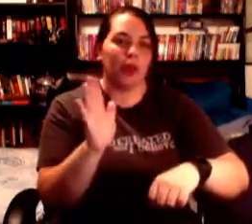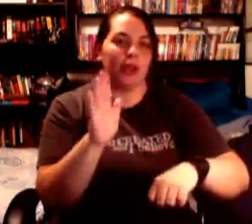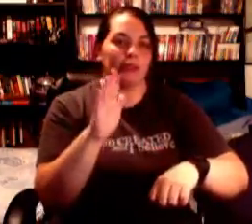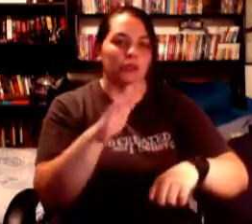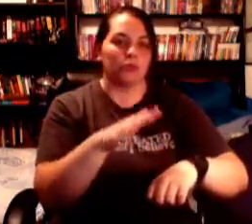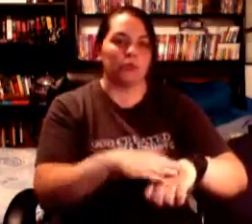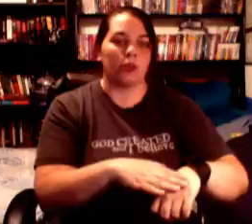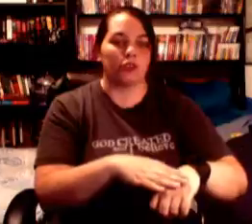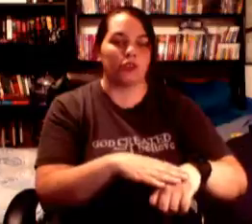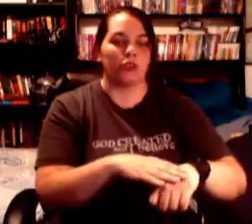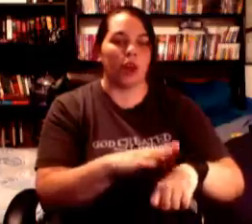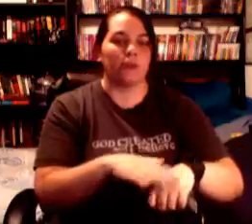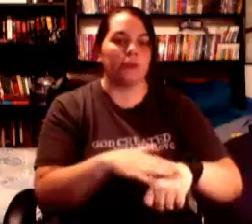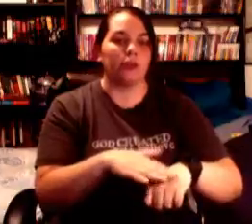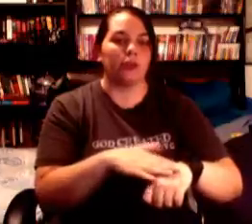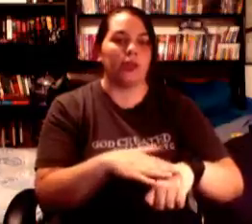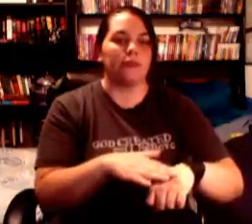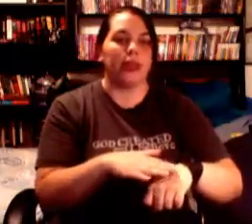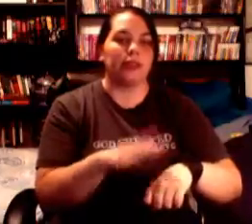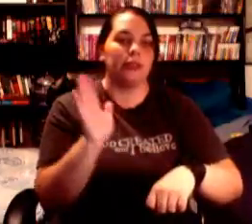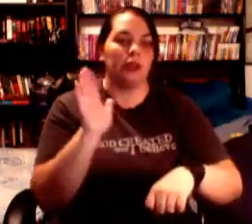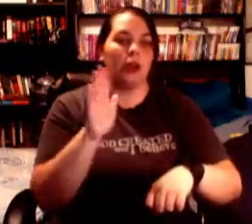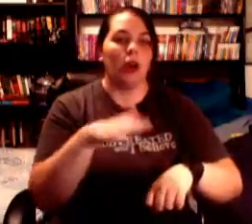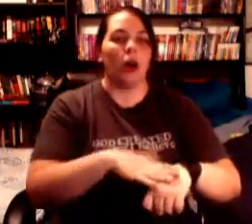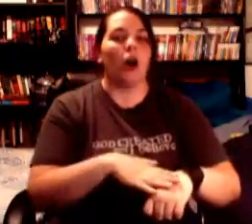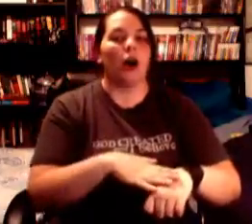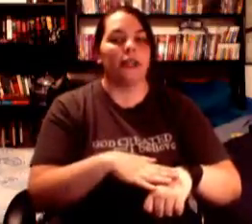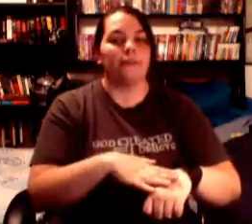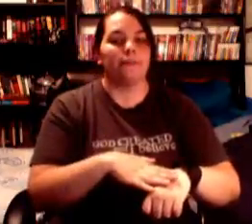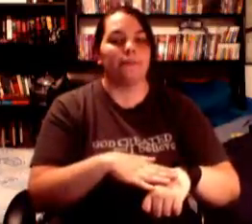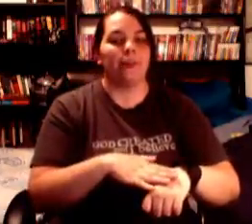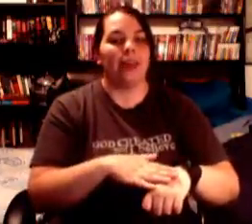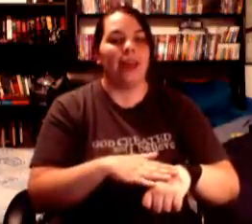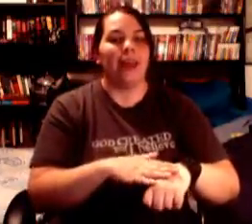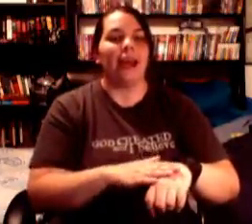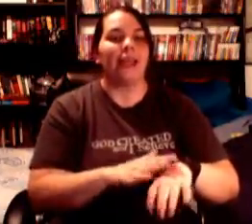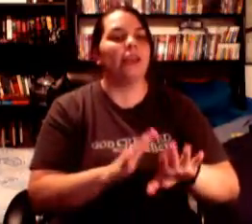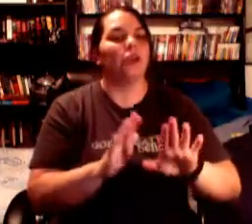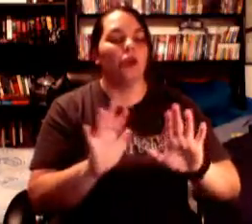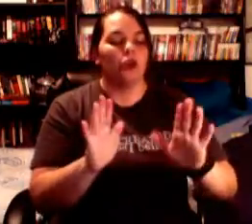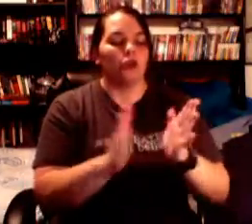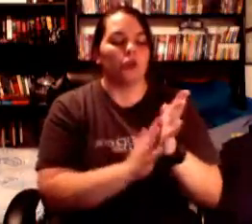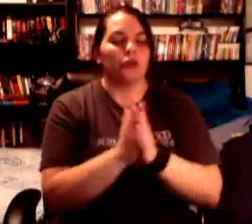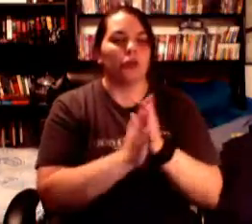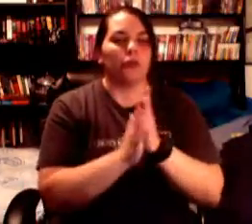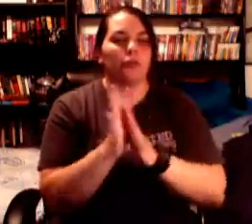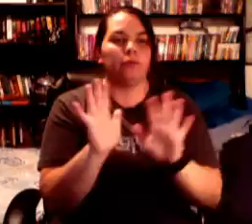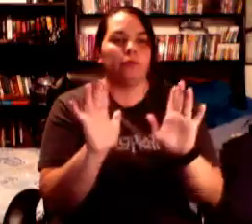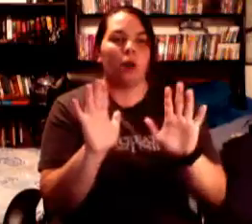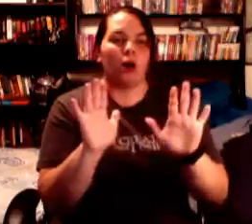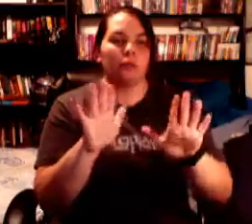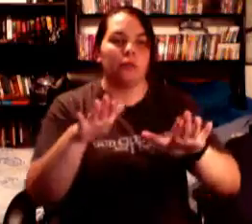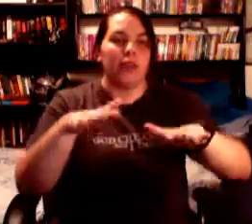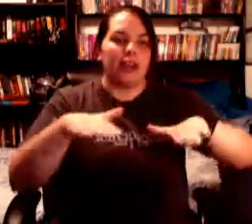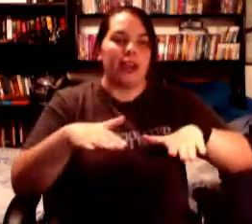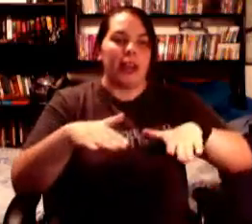right hand just touches the top of your left hand. On a hill. So with your palms flat down,